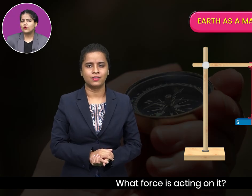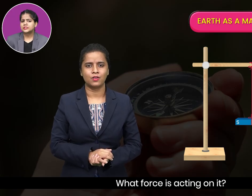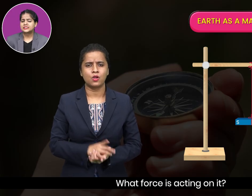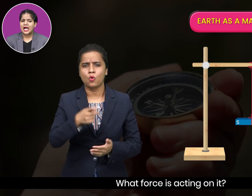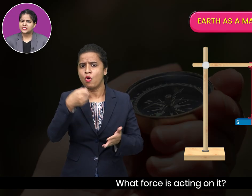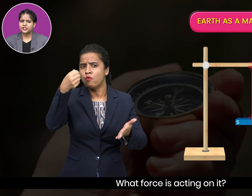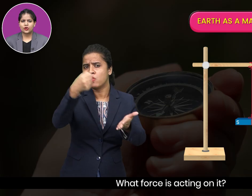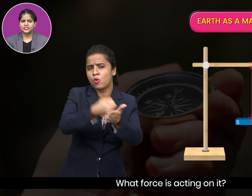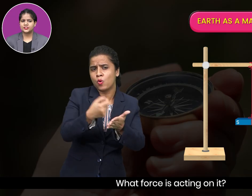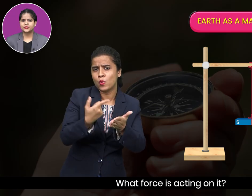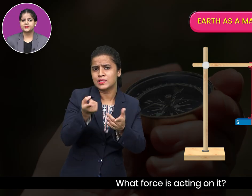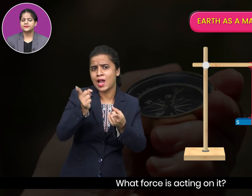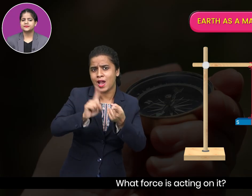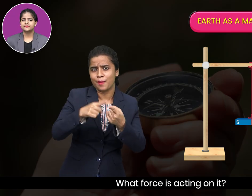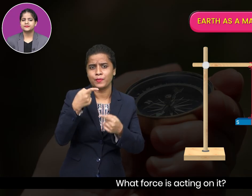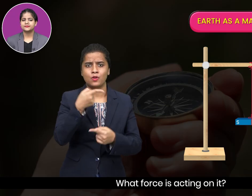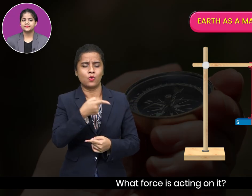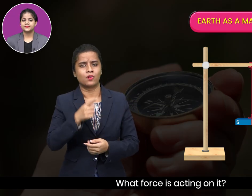What force is acting on it?